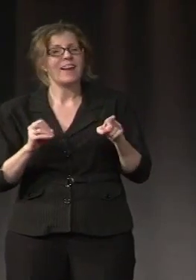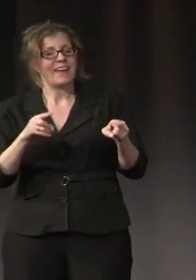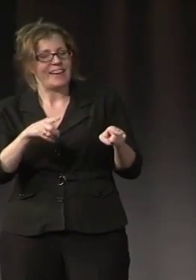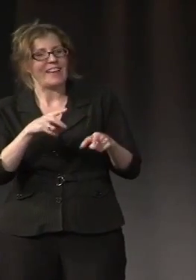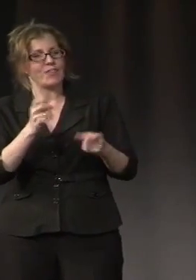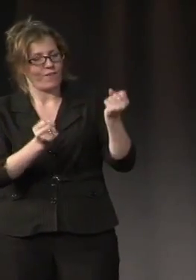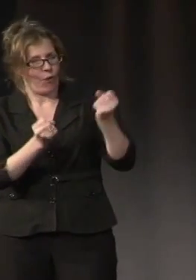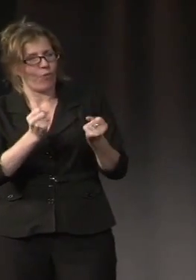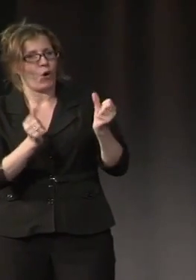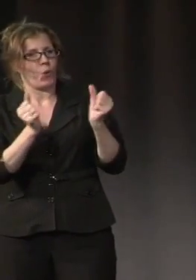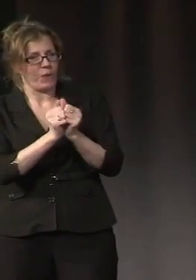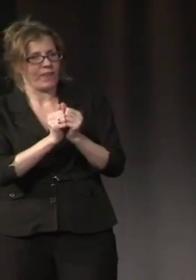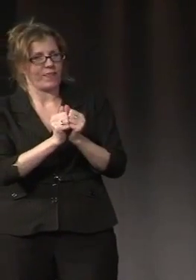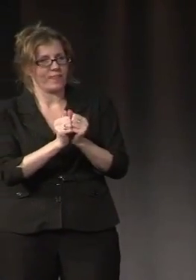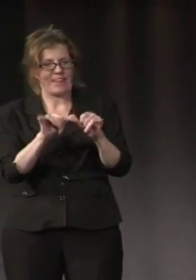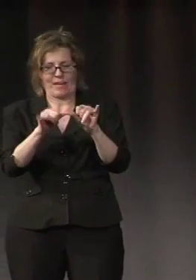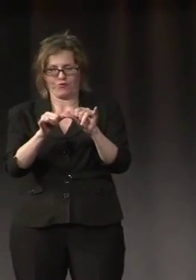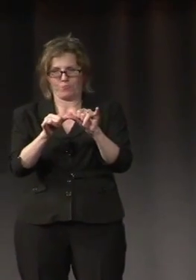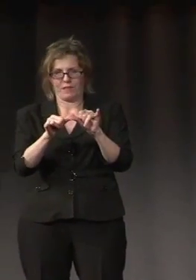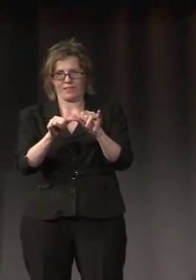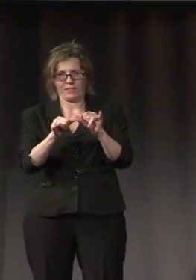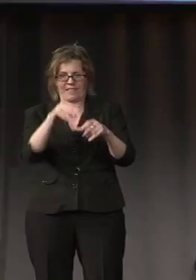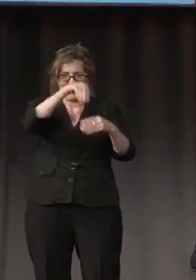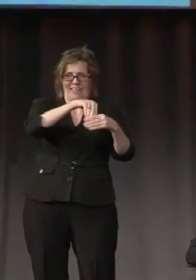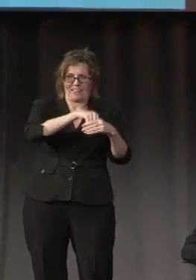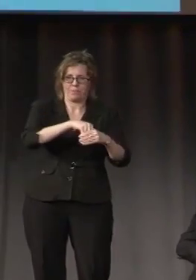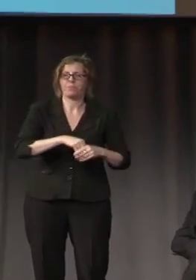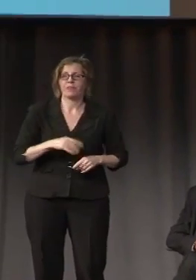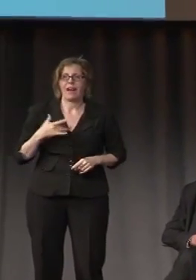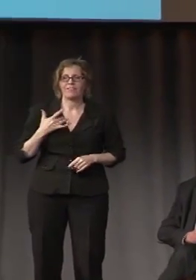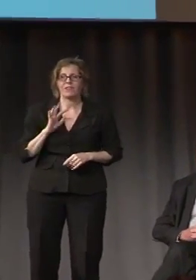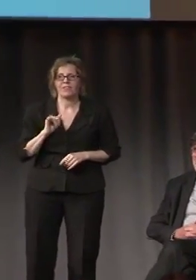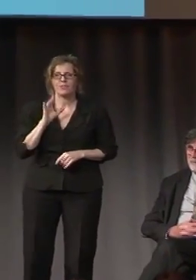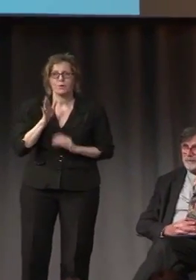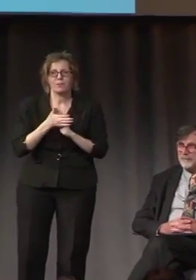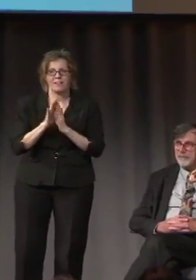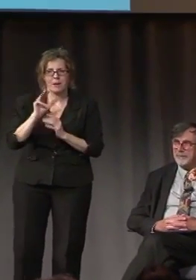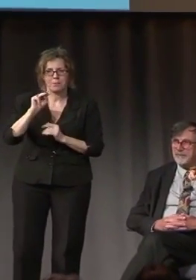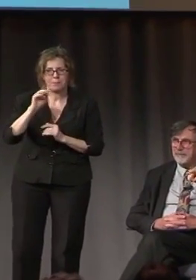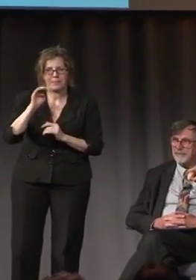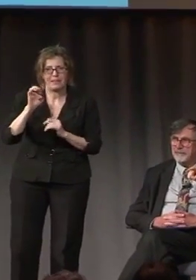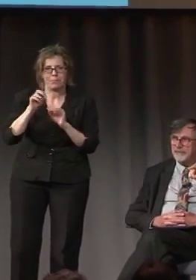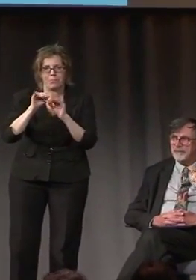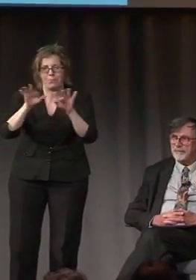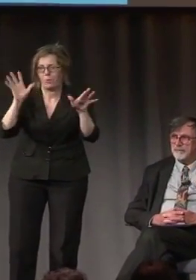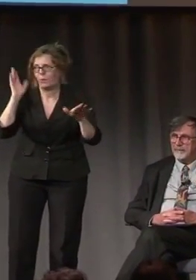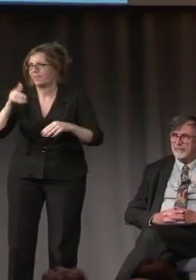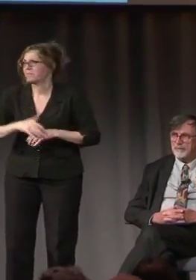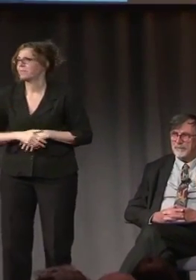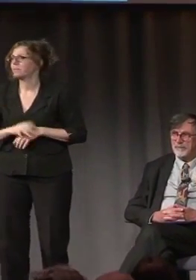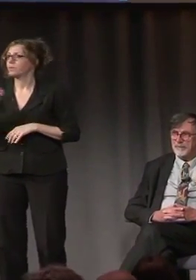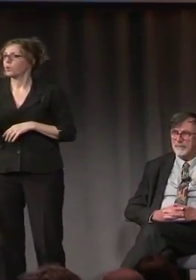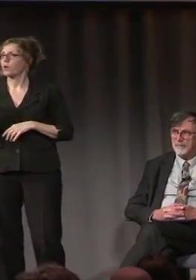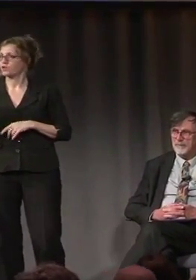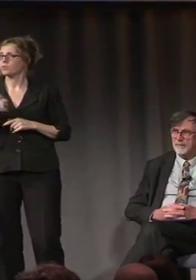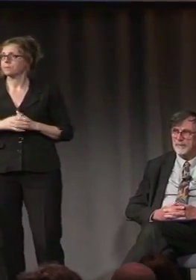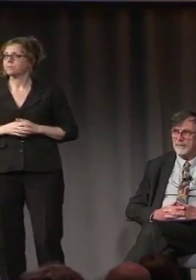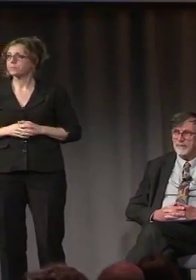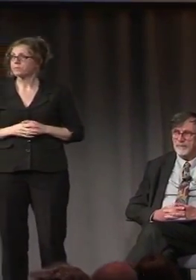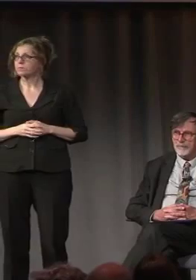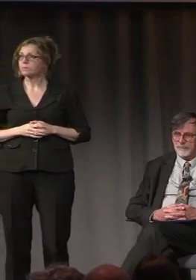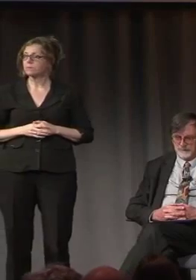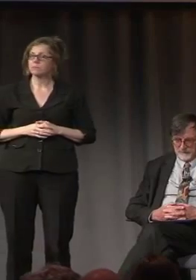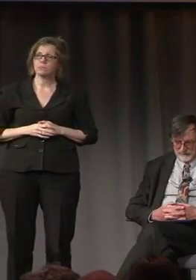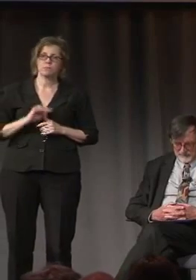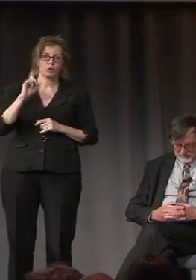that Tomaso invented. This is going to become a meme, I predict. So I think there's a question. One more question? Okay, overflow.